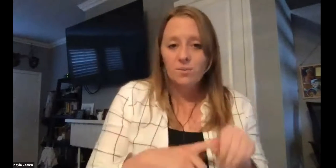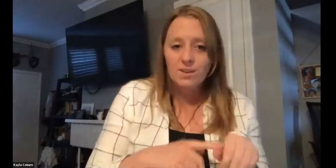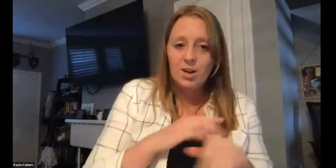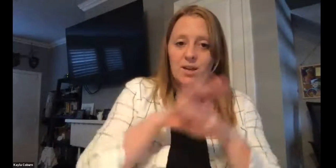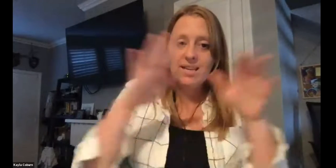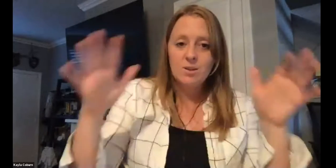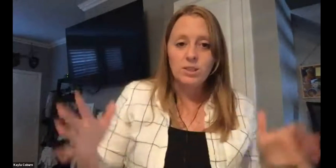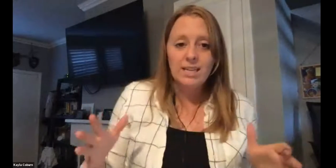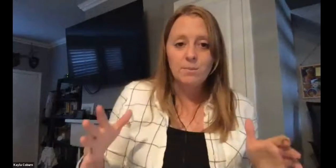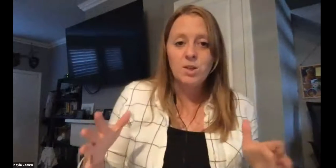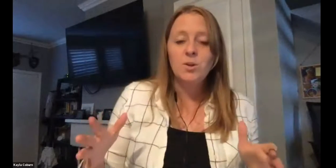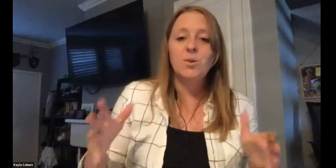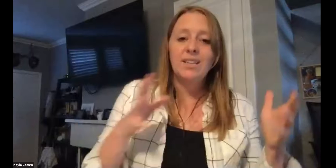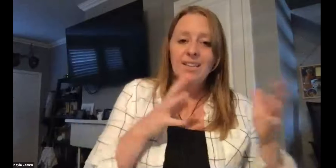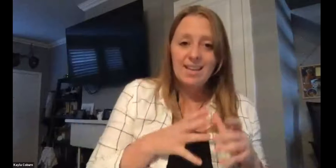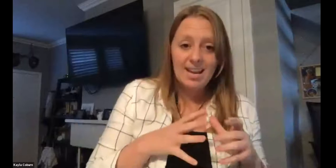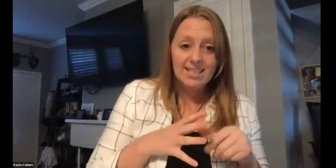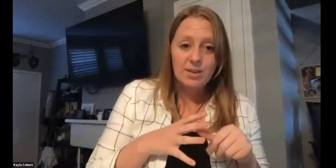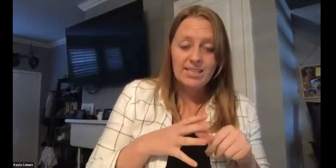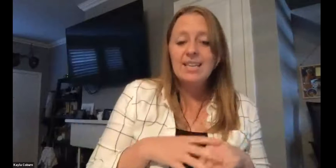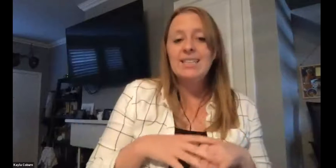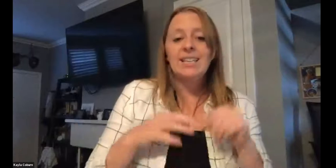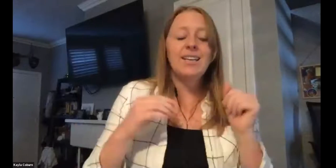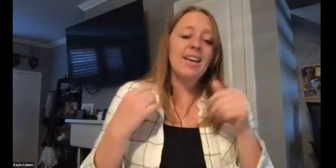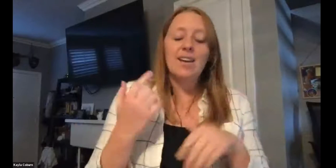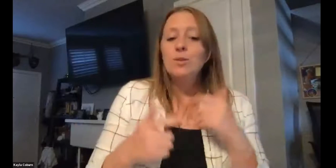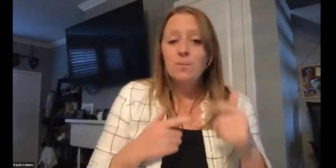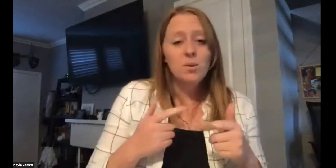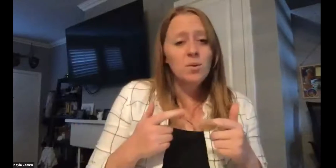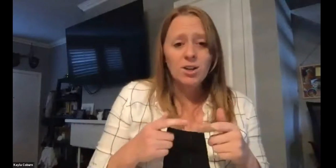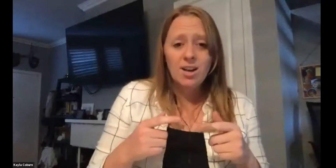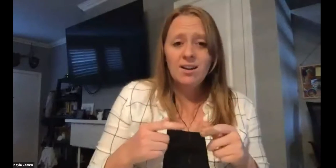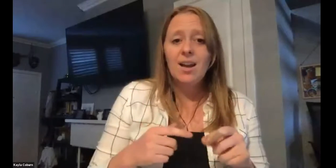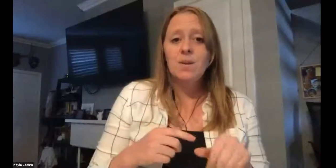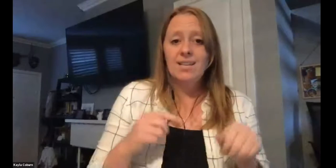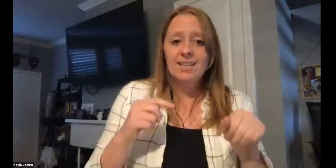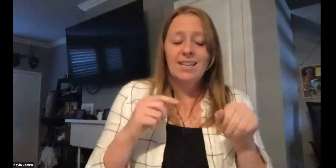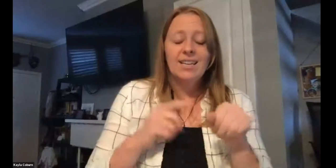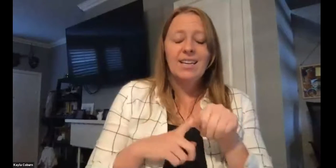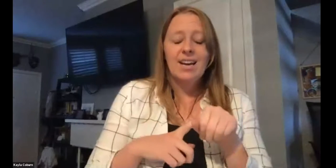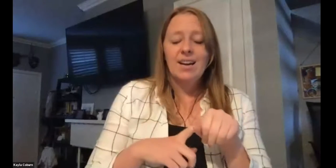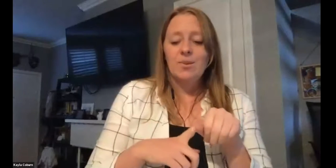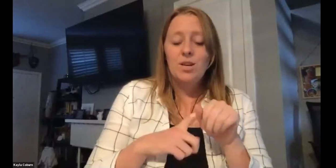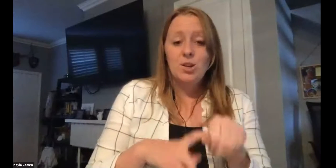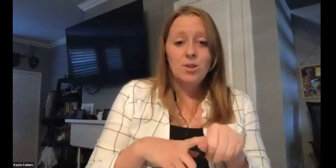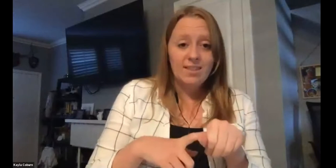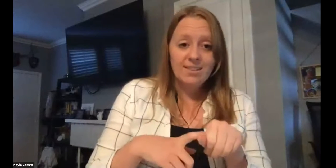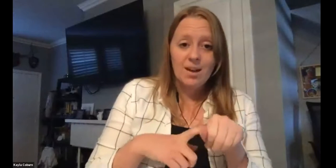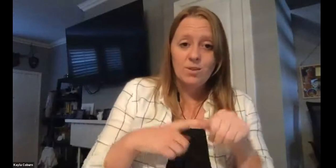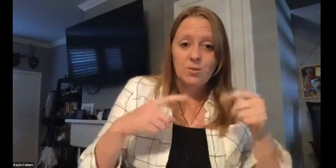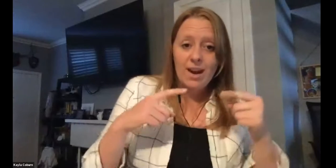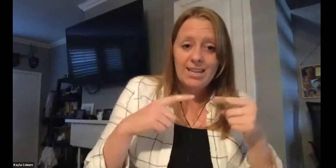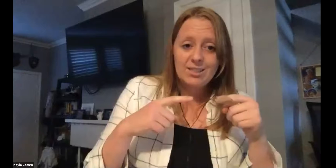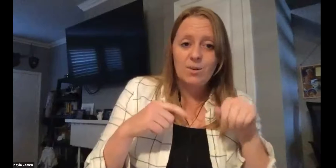but his whole team knew that that's how he signed it, and it was something we worked on. I mean, we knew that the